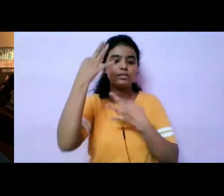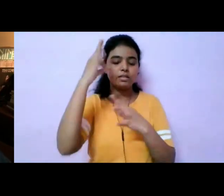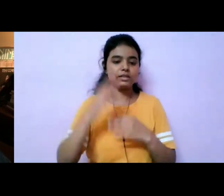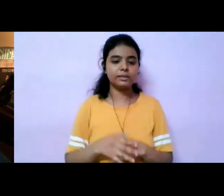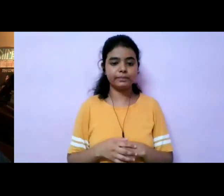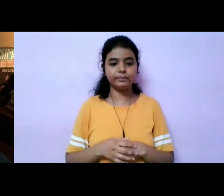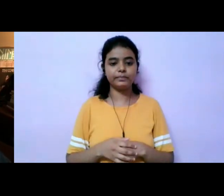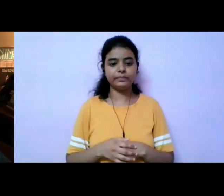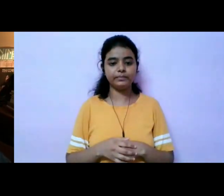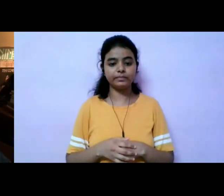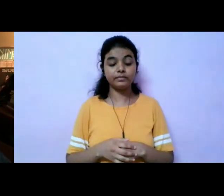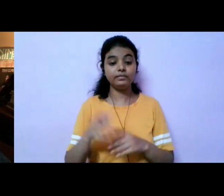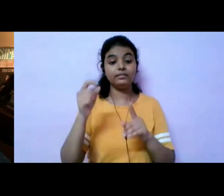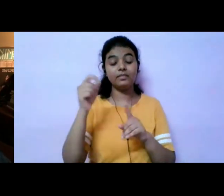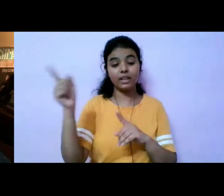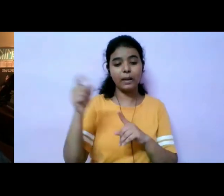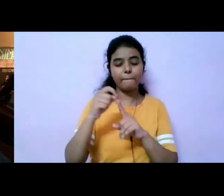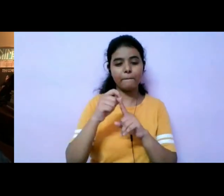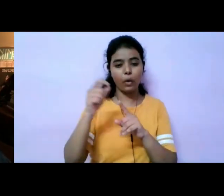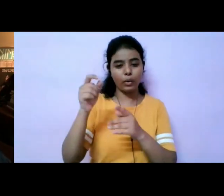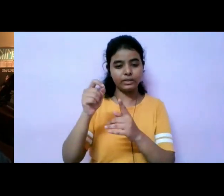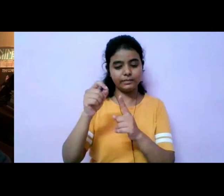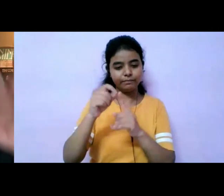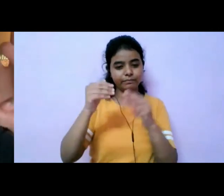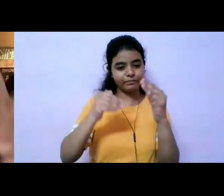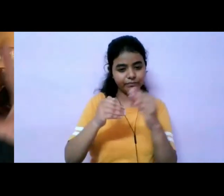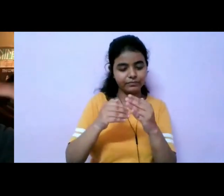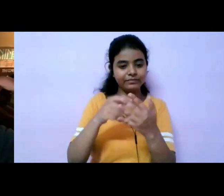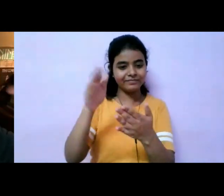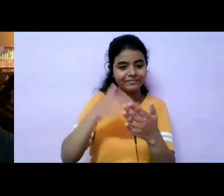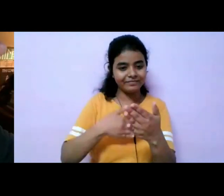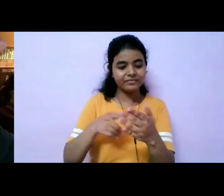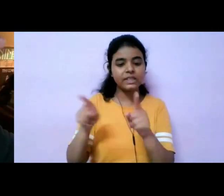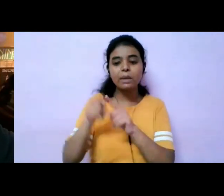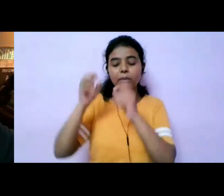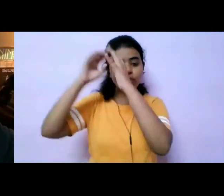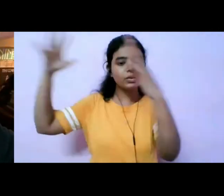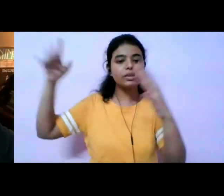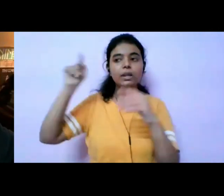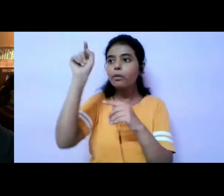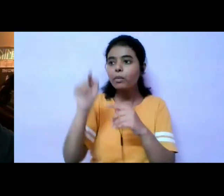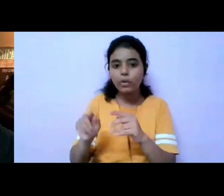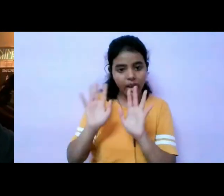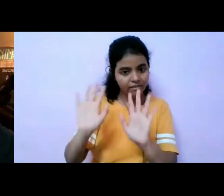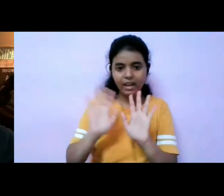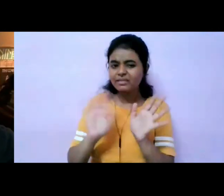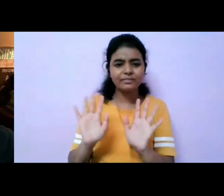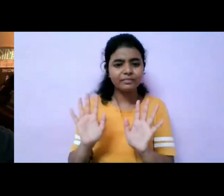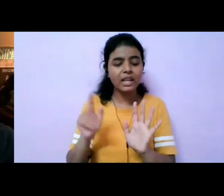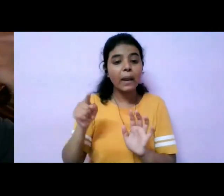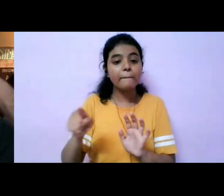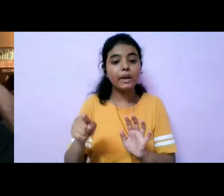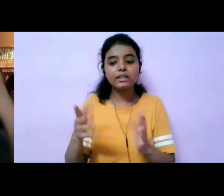As the poet Elizabeth Bishop knew, the imagination has cardinal points, but far more than the average